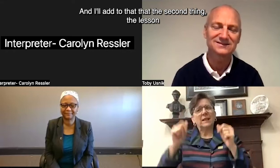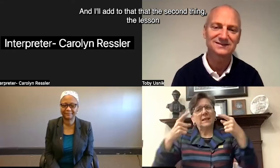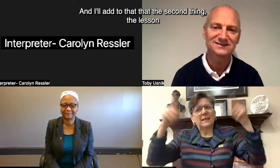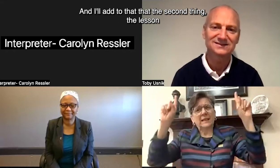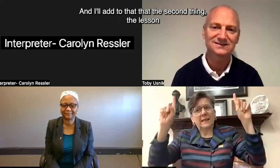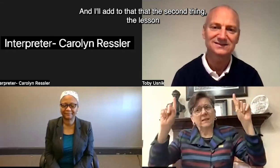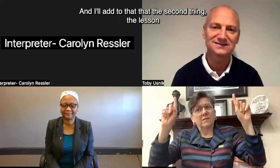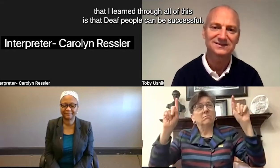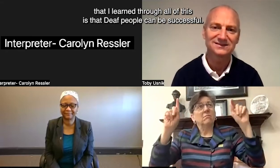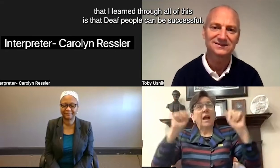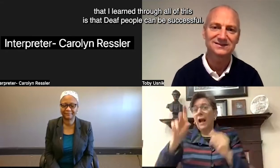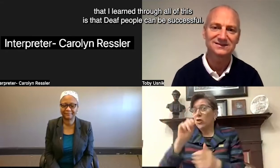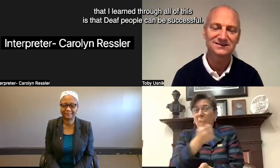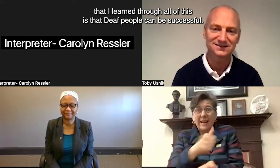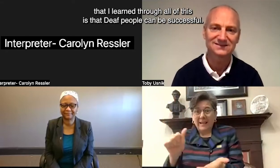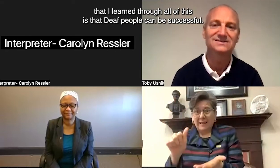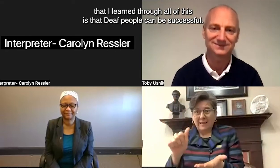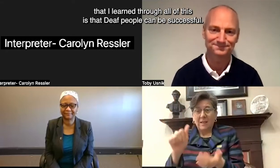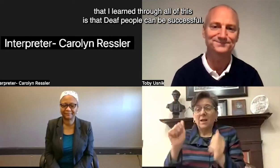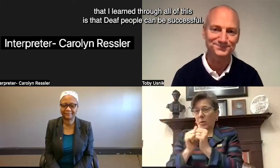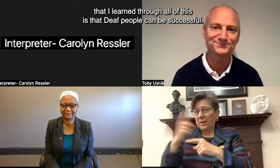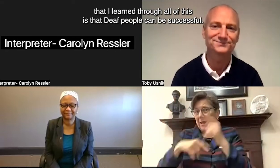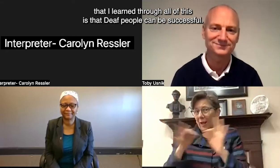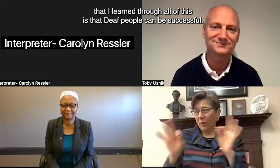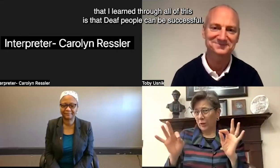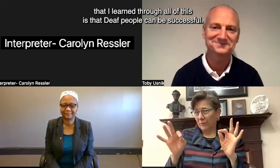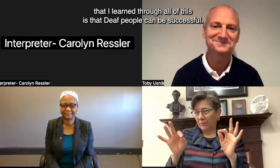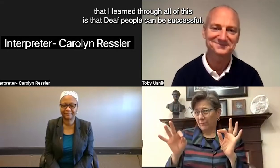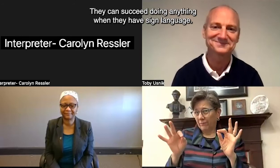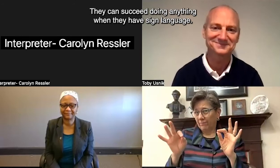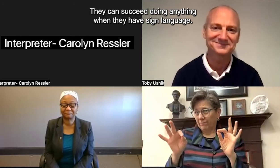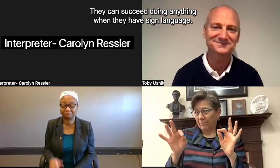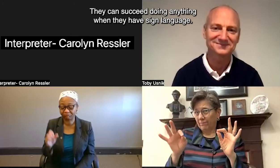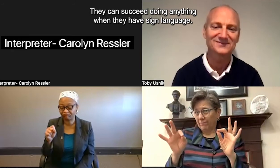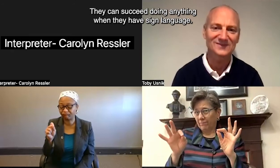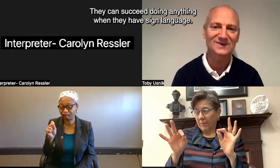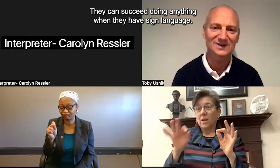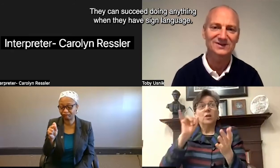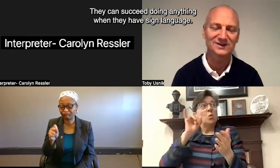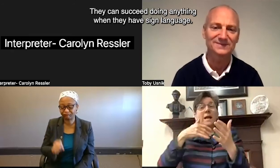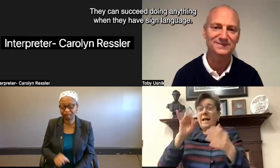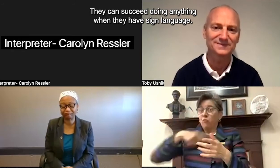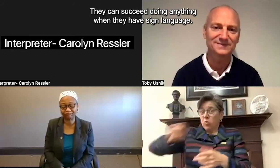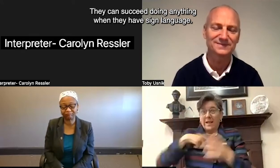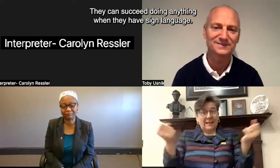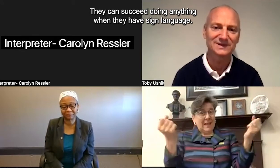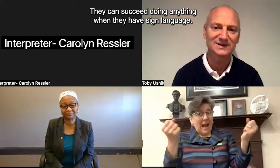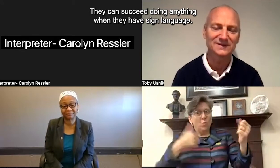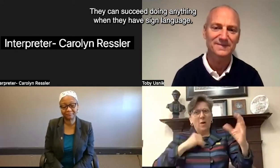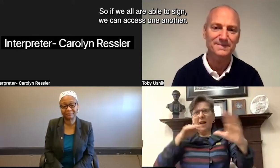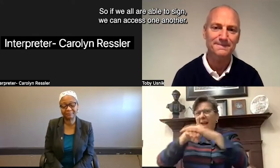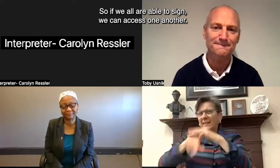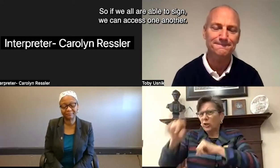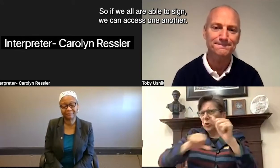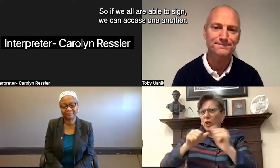all of this is that deaf people can be successful. They can succeed doing anything when they have sign language. So